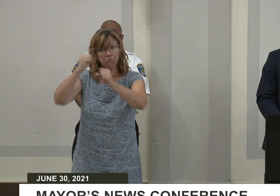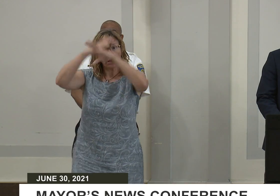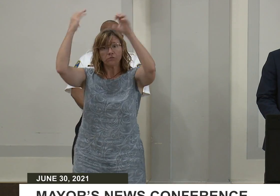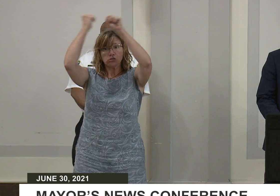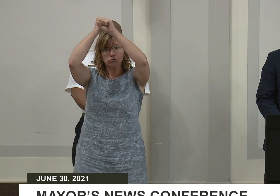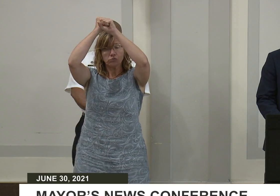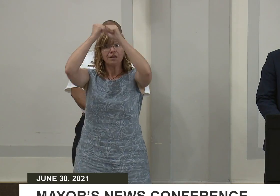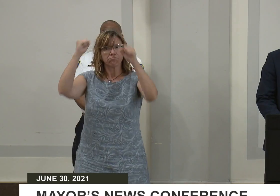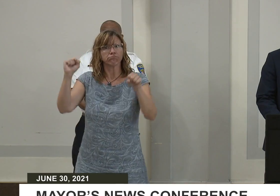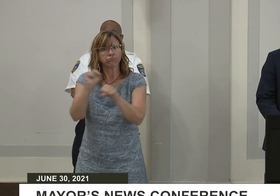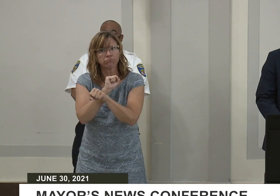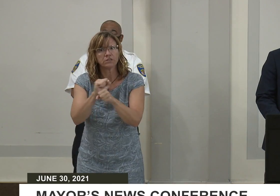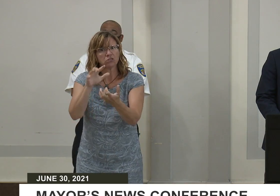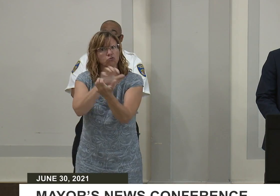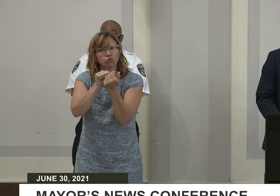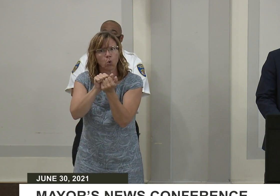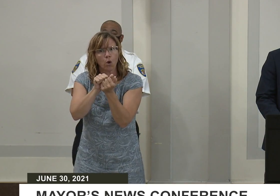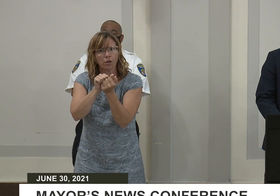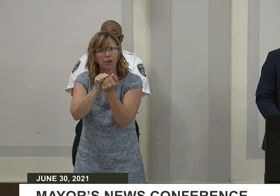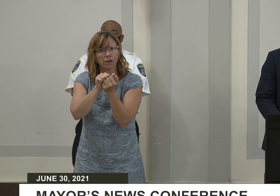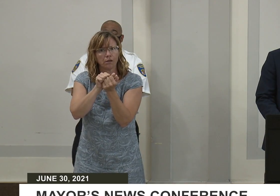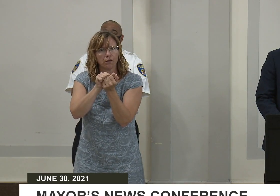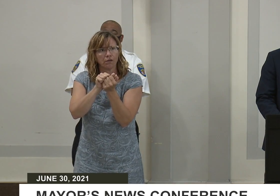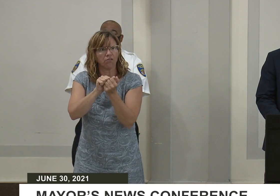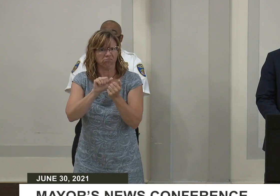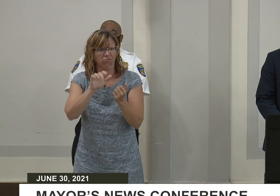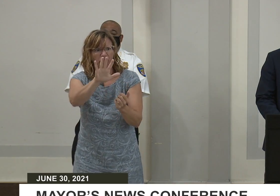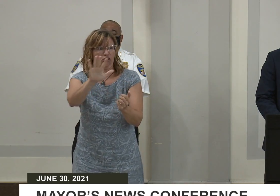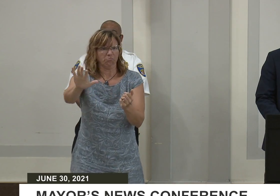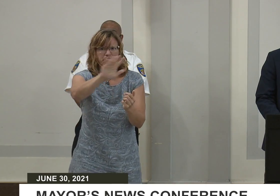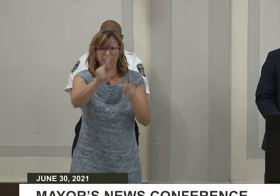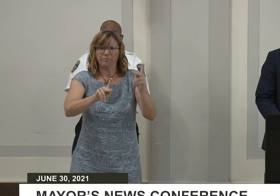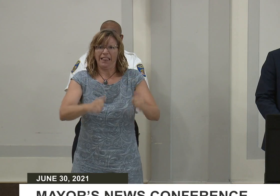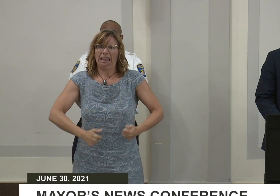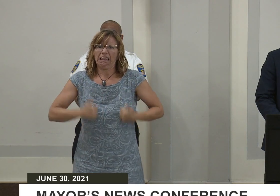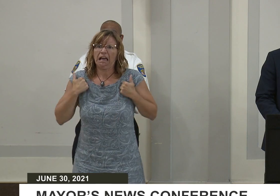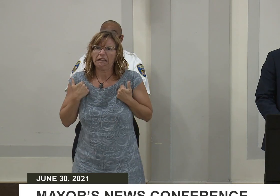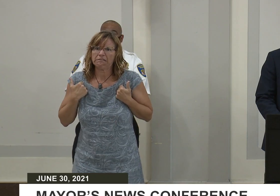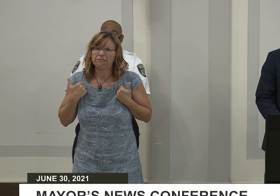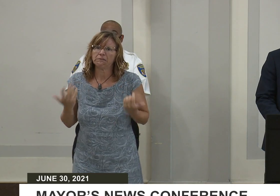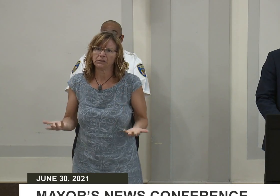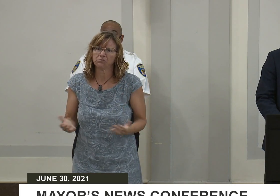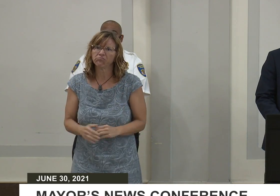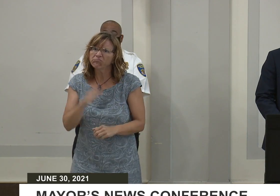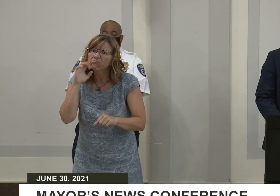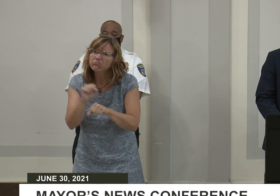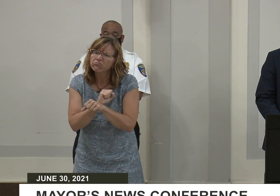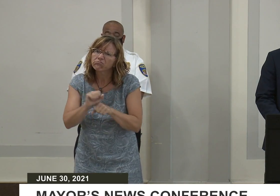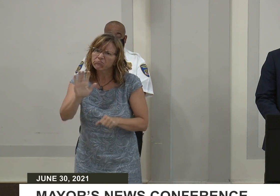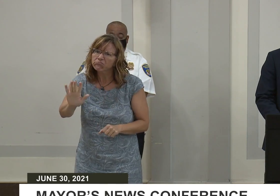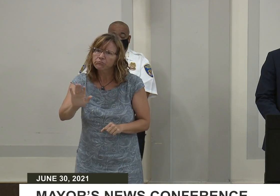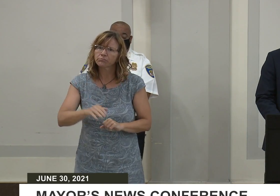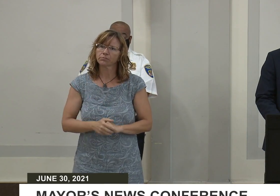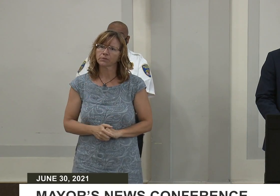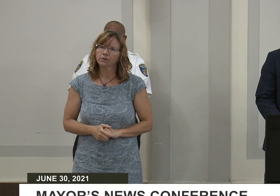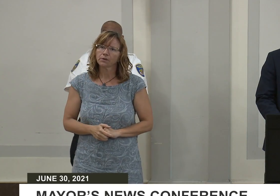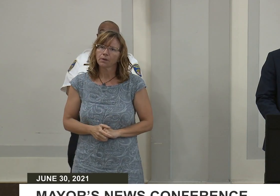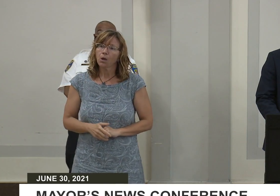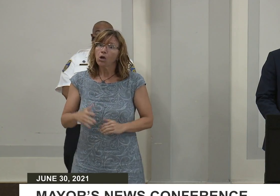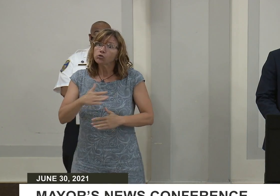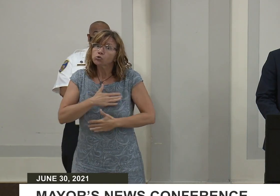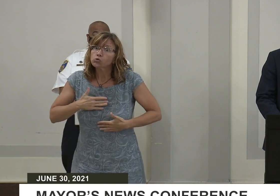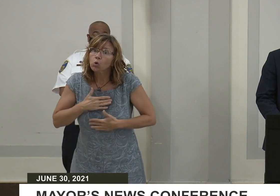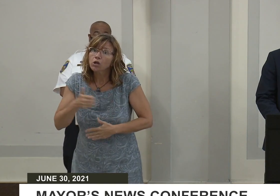this message is today. Let's ensure that we're enjoying ourselves, but let's do it in a way that we keep ourselves,